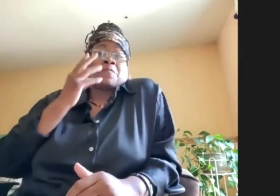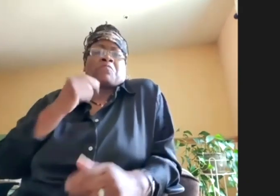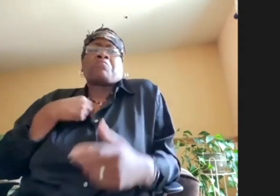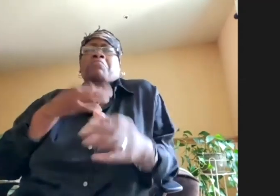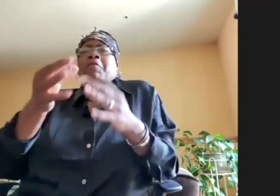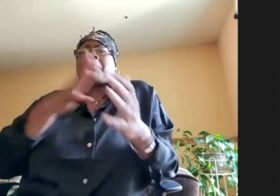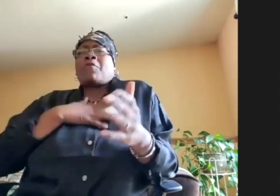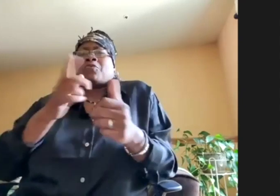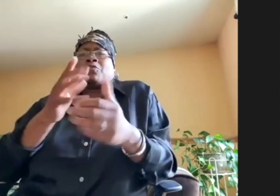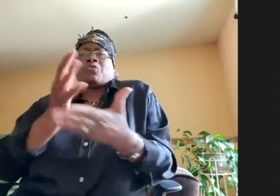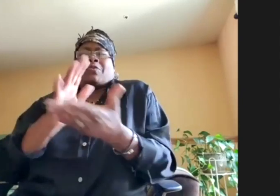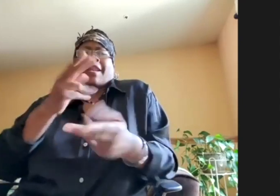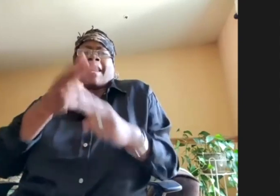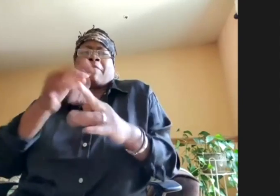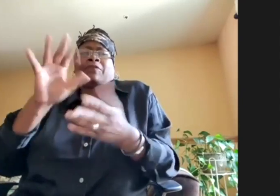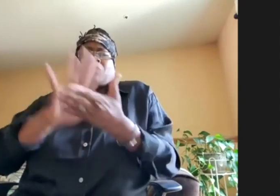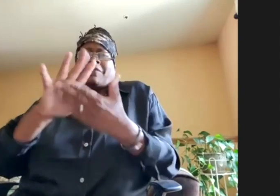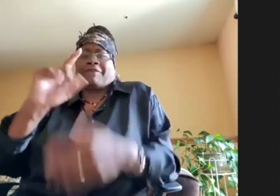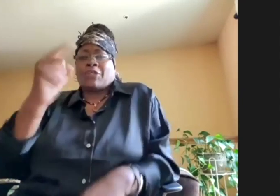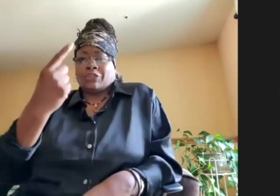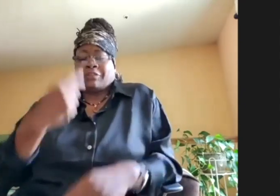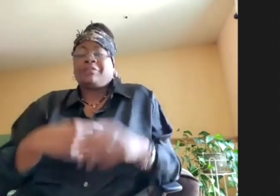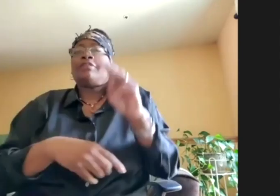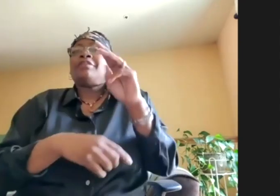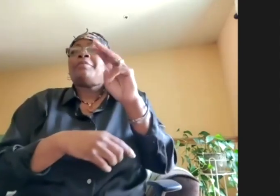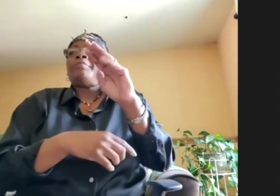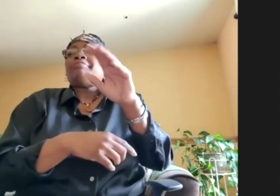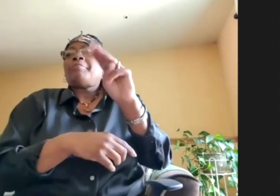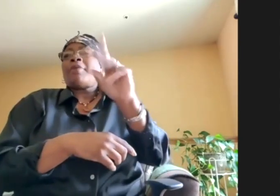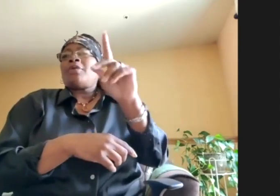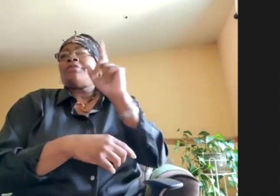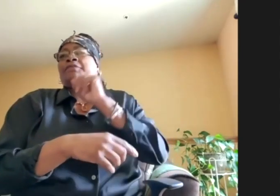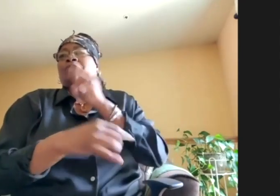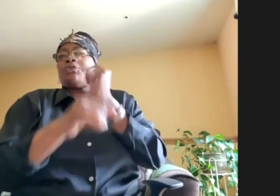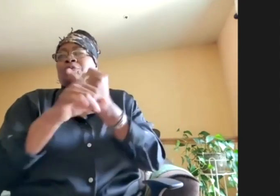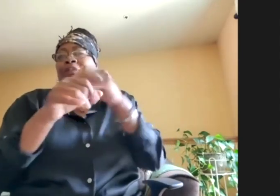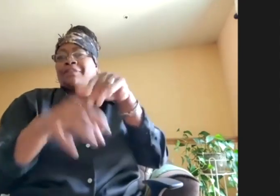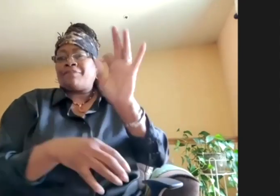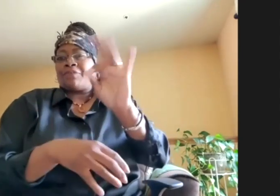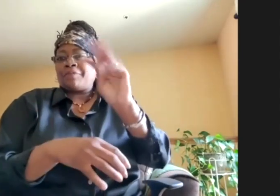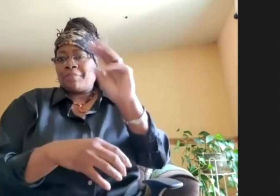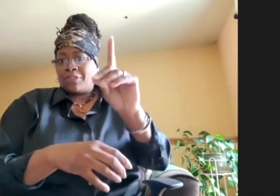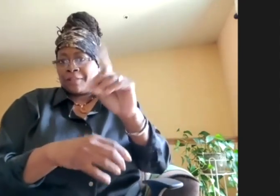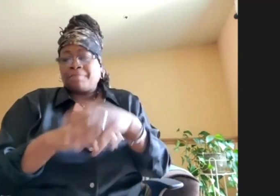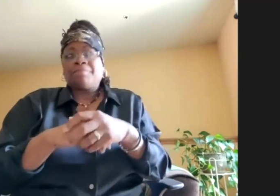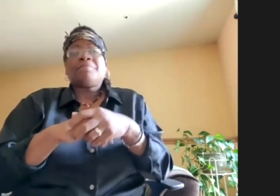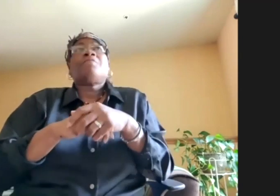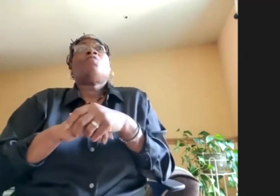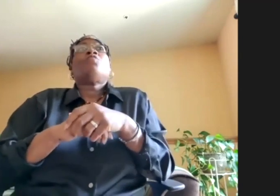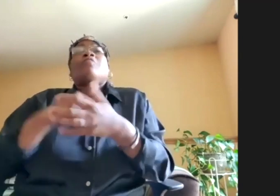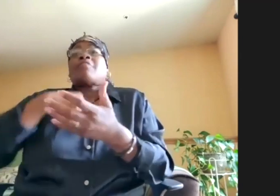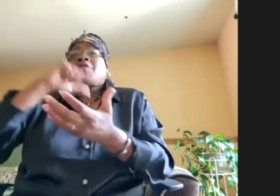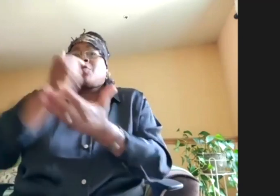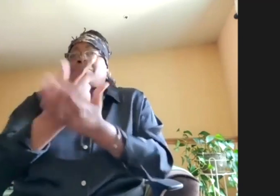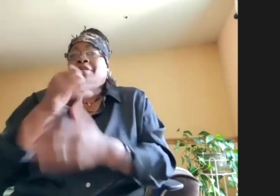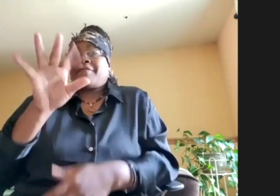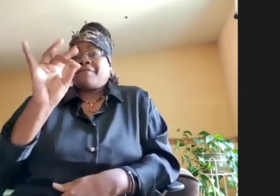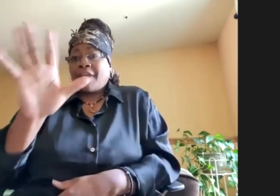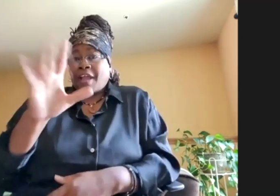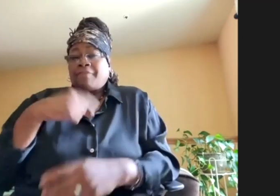So I would have to say a little bit about my experience. I went to Maryland School for the Deaf in Frederick, Maryland.